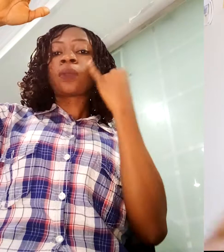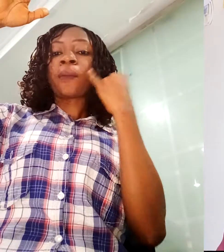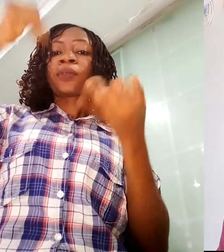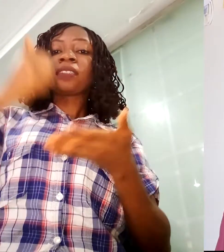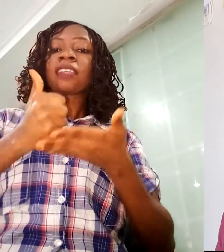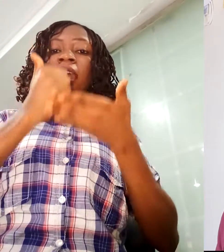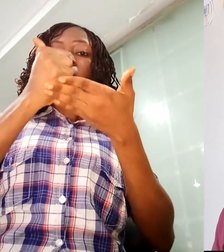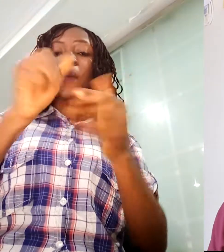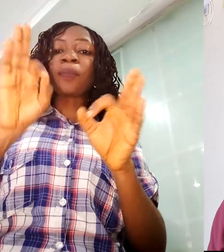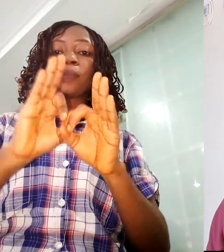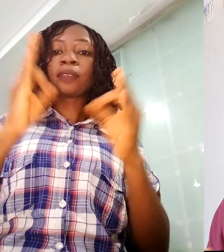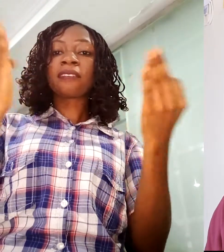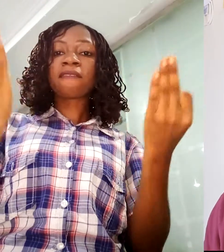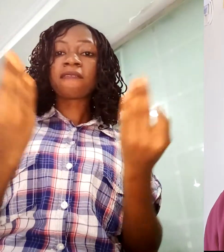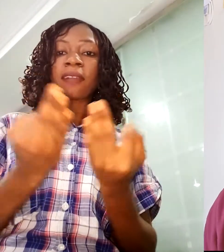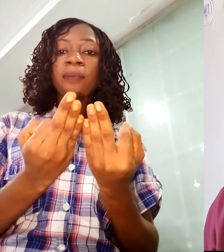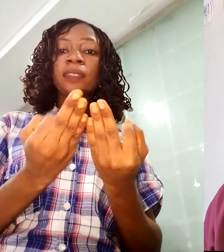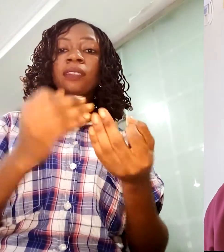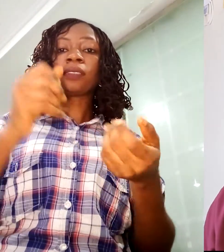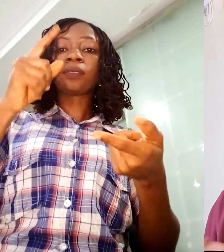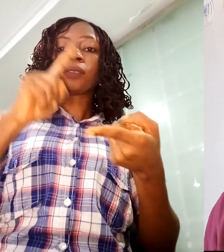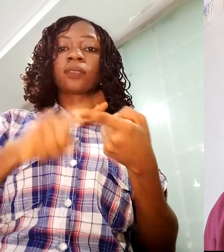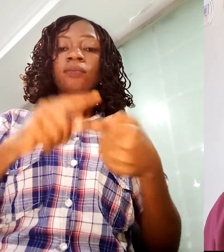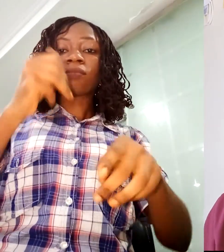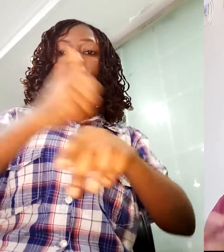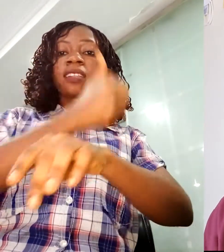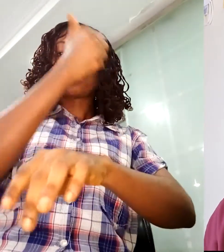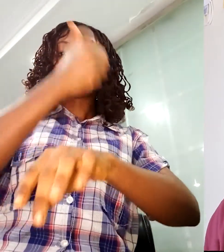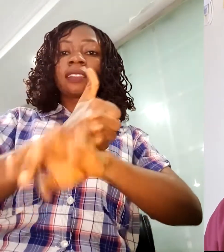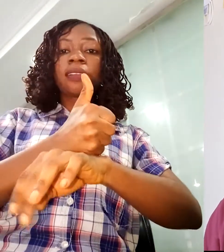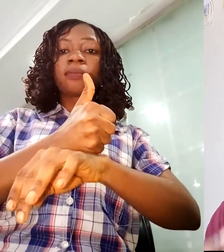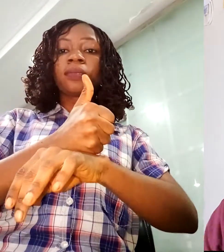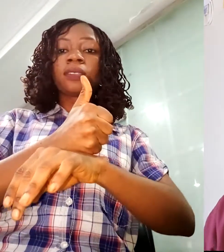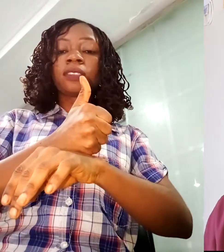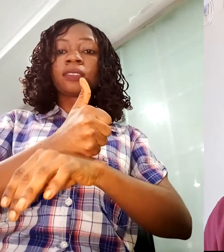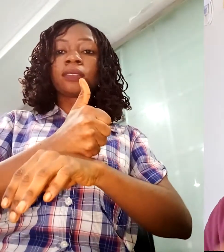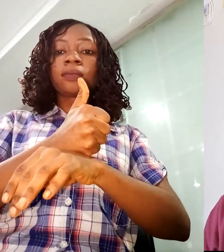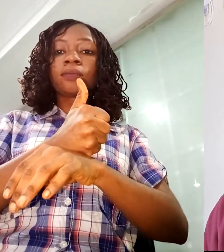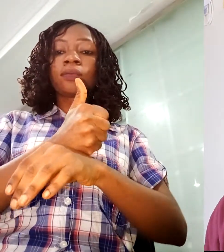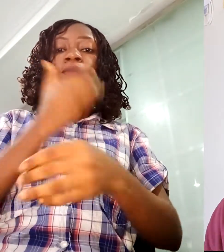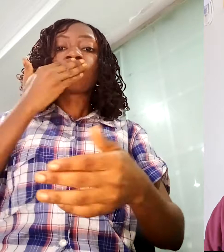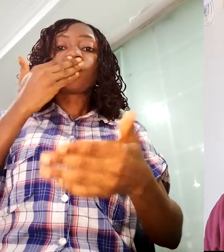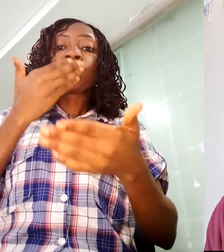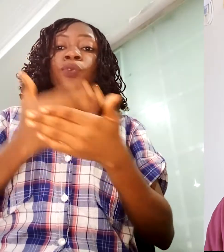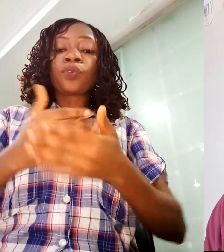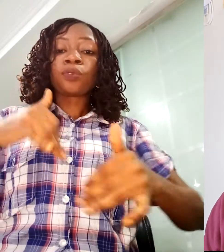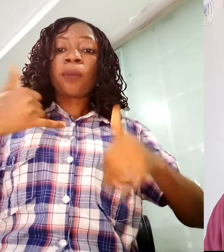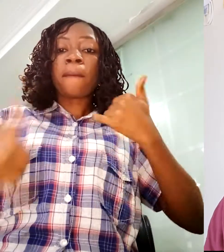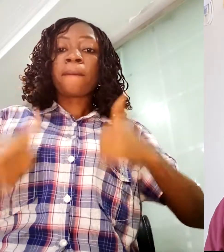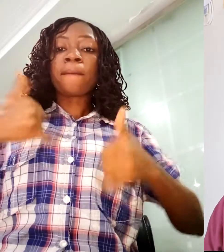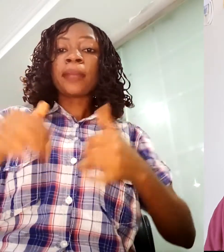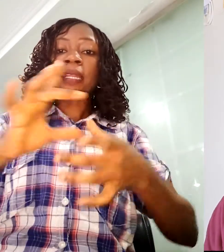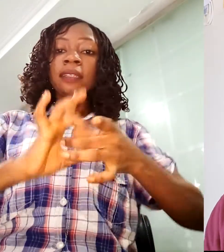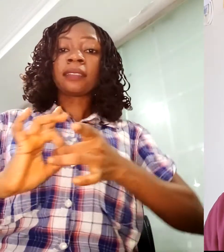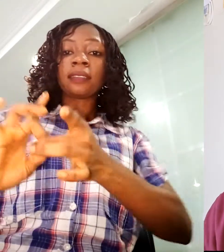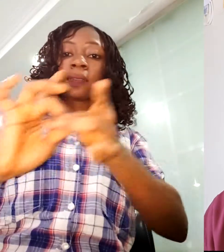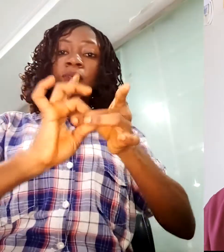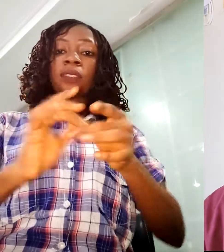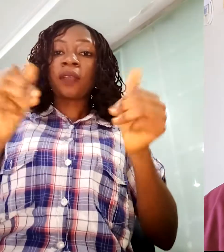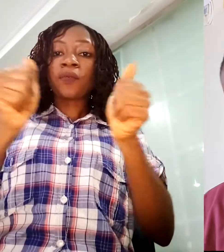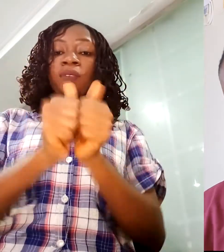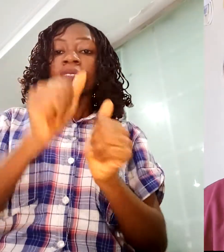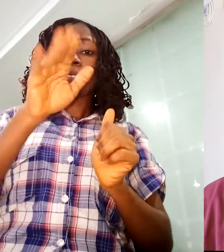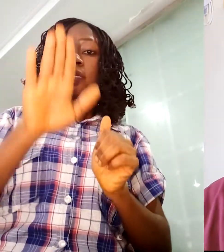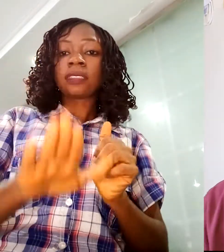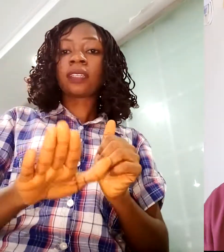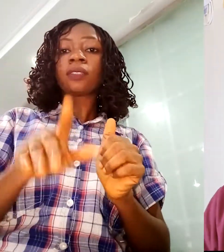you should enable the family to establish, a cordial play relationship